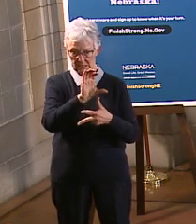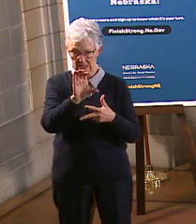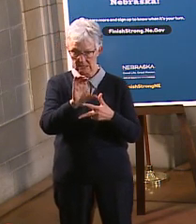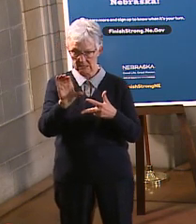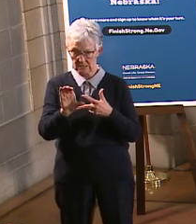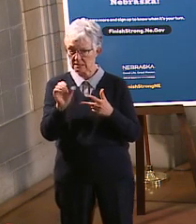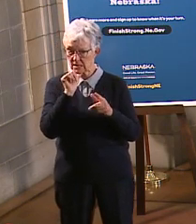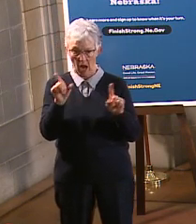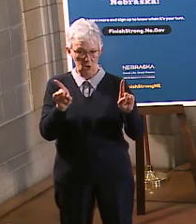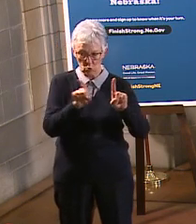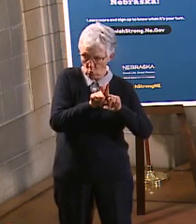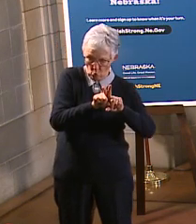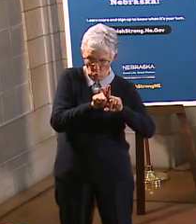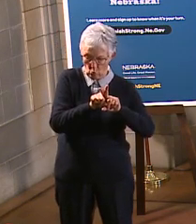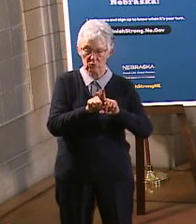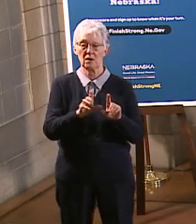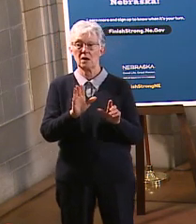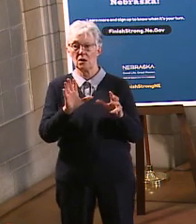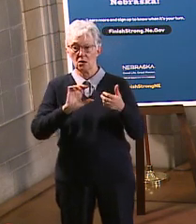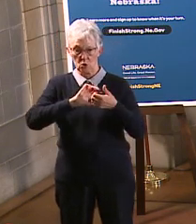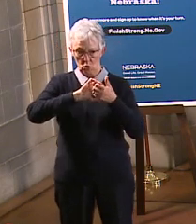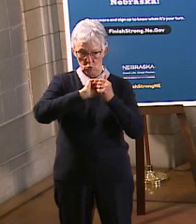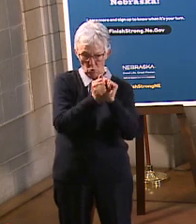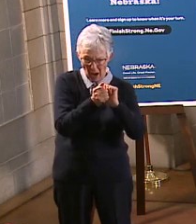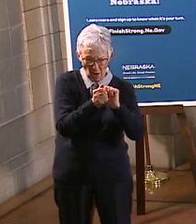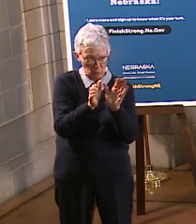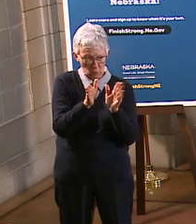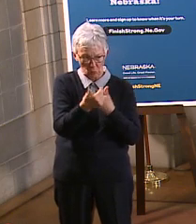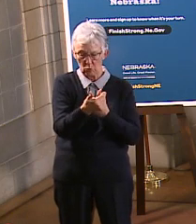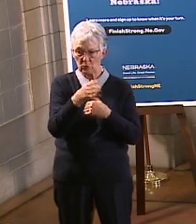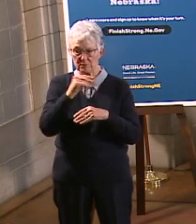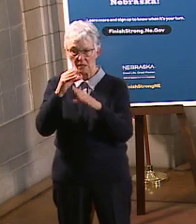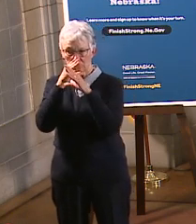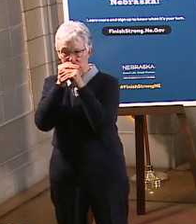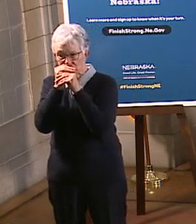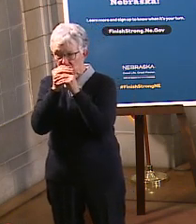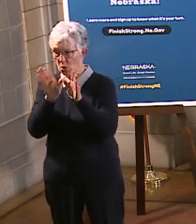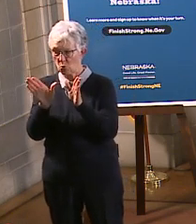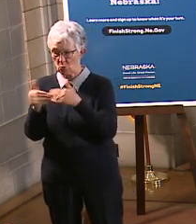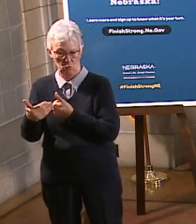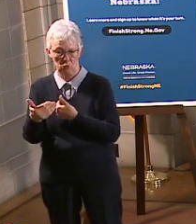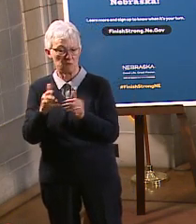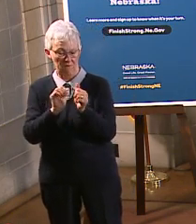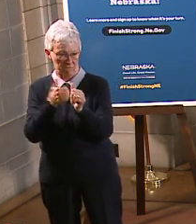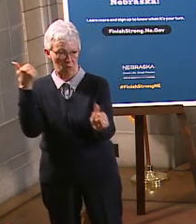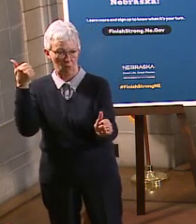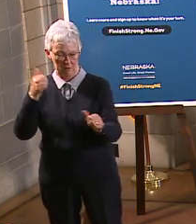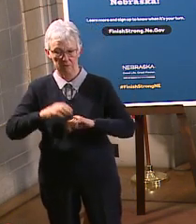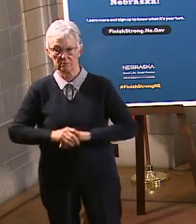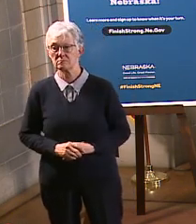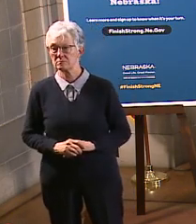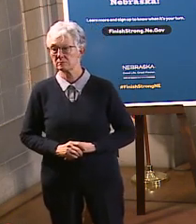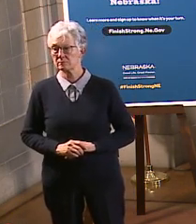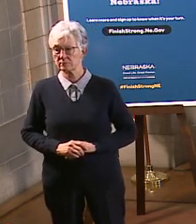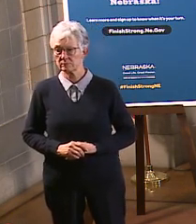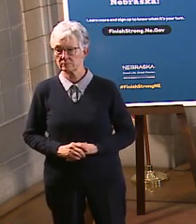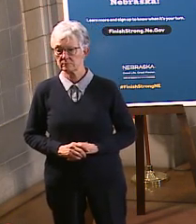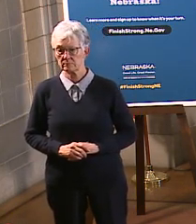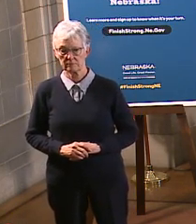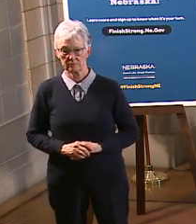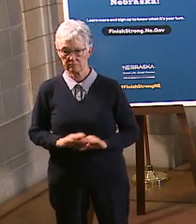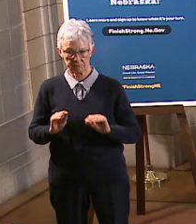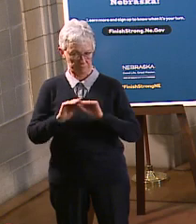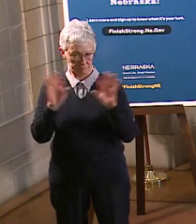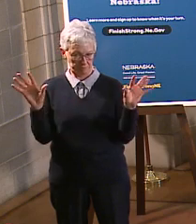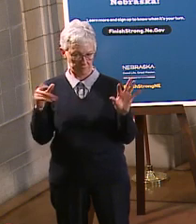contacts, confined spaces, crowded places. That's also where the virus likes to spread, so you can slow it down there. Obviously,